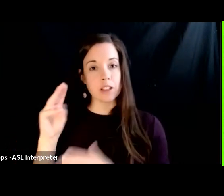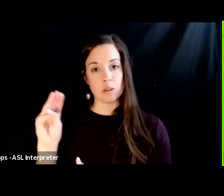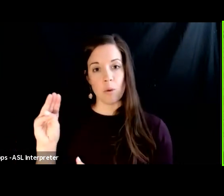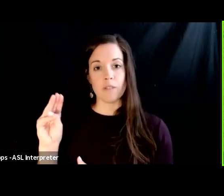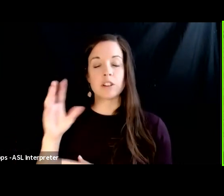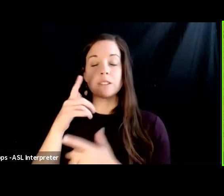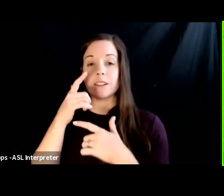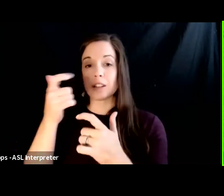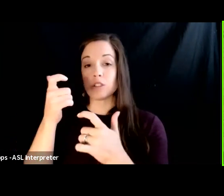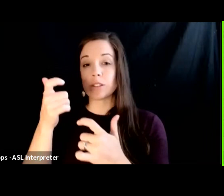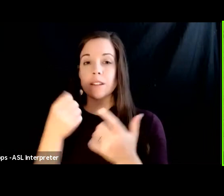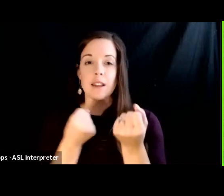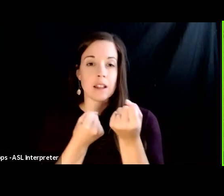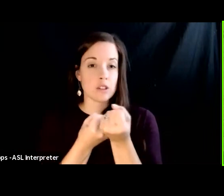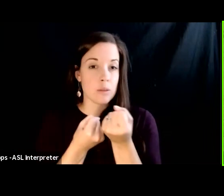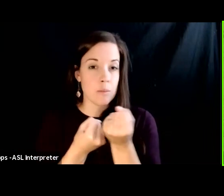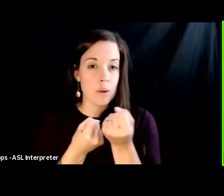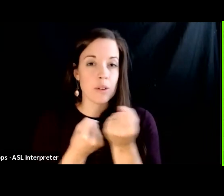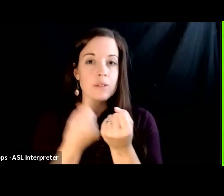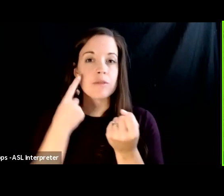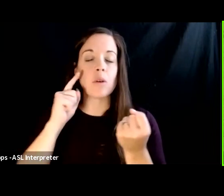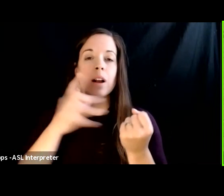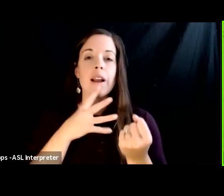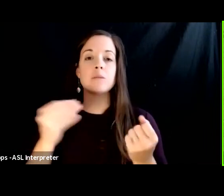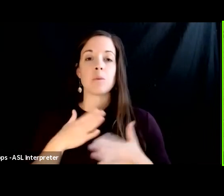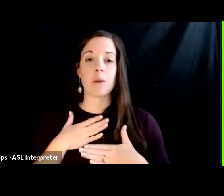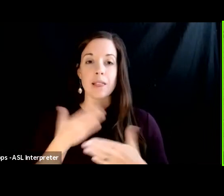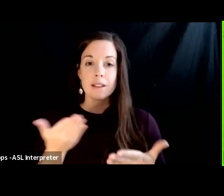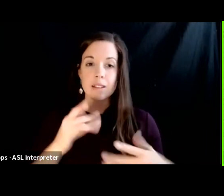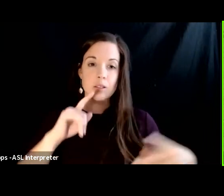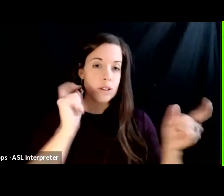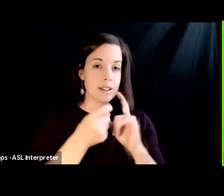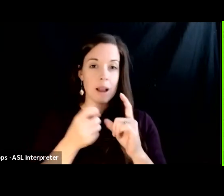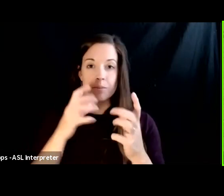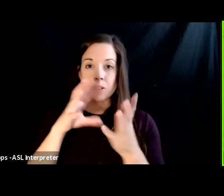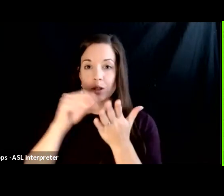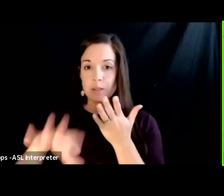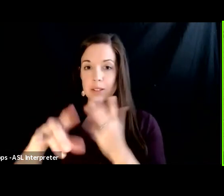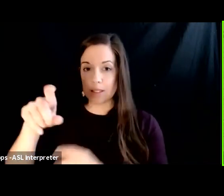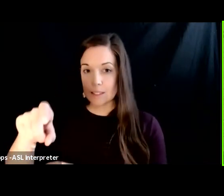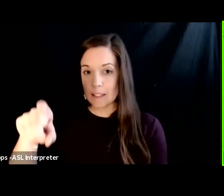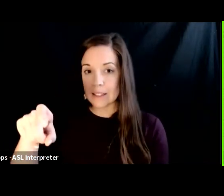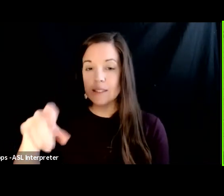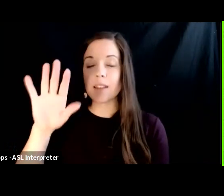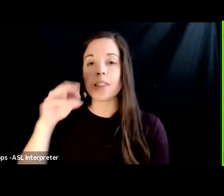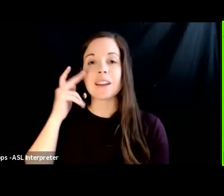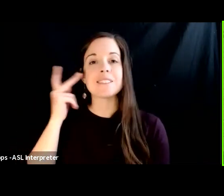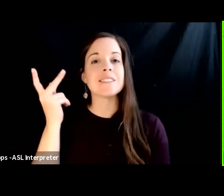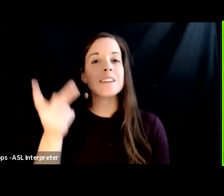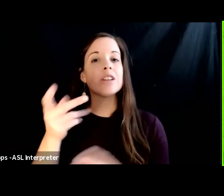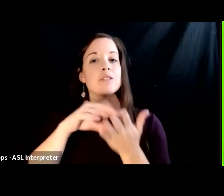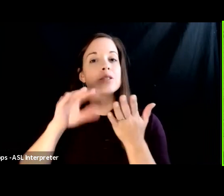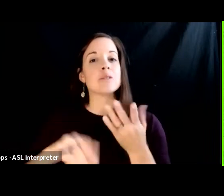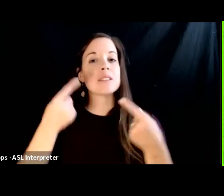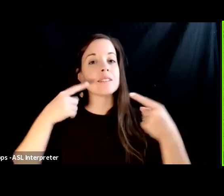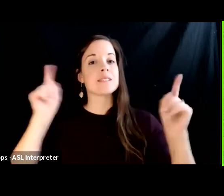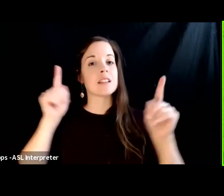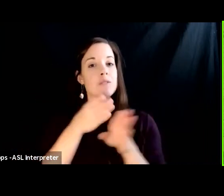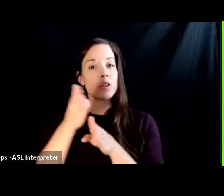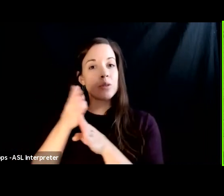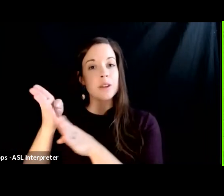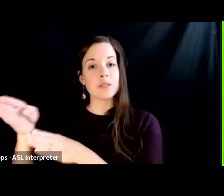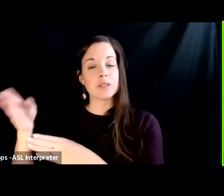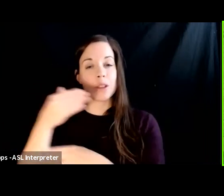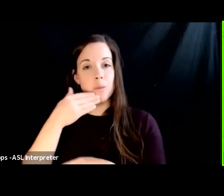in, support for, and willingness to adapt to students' needs is seen in her students' successful careers and